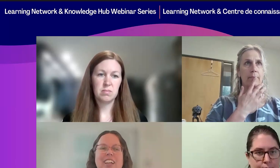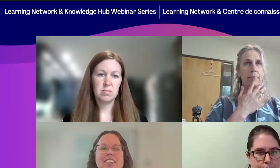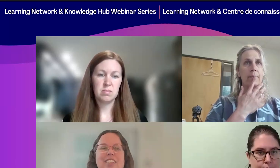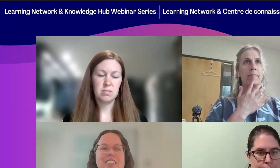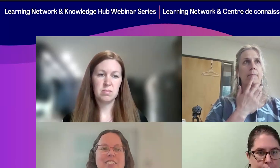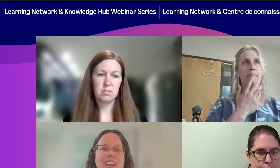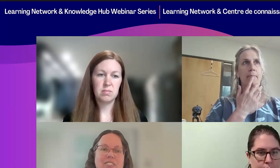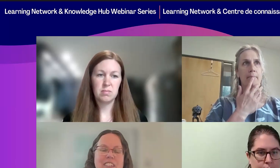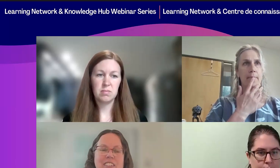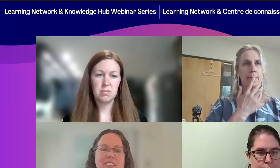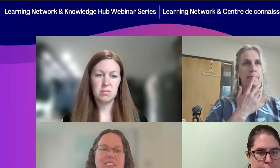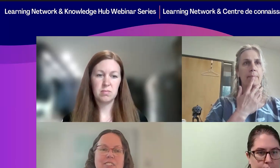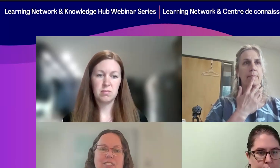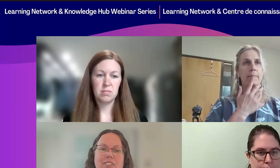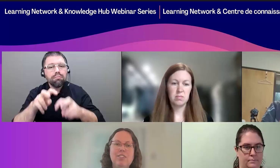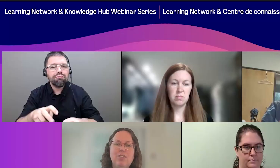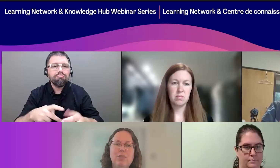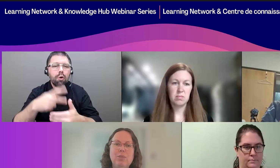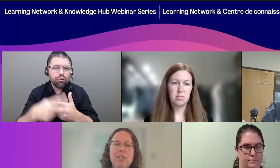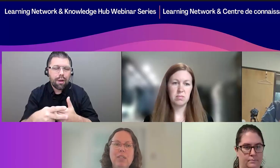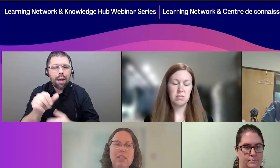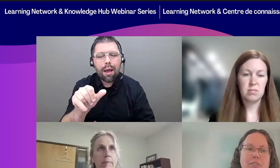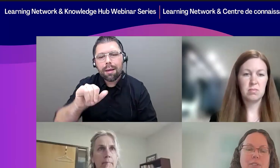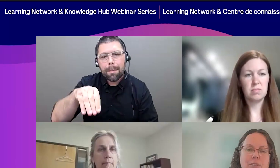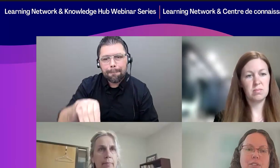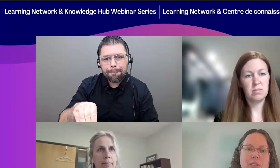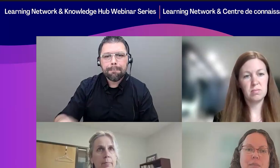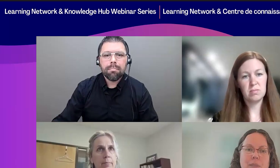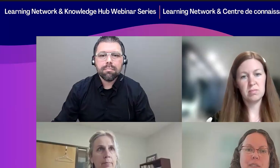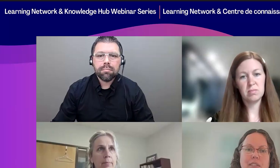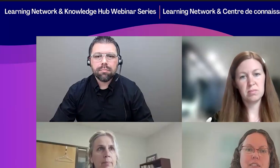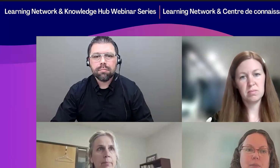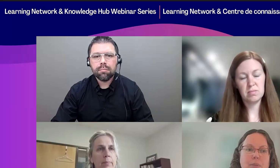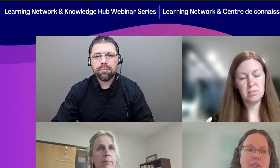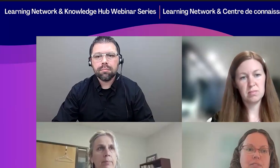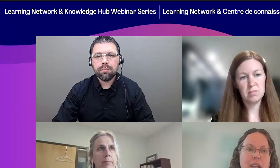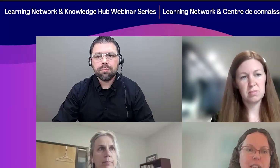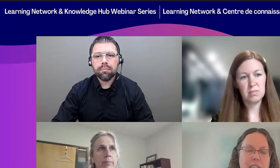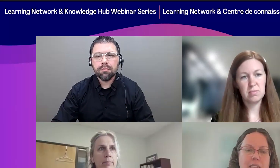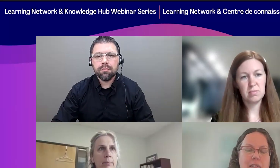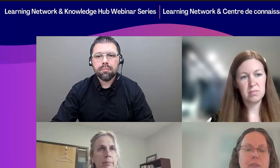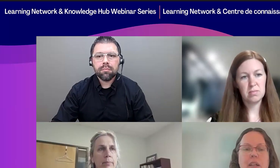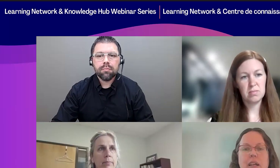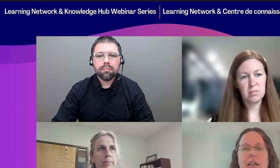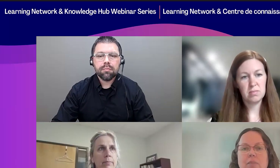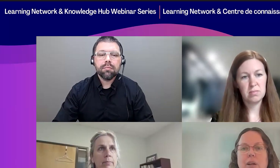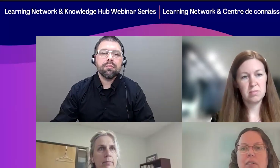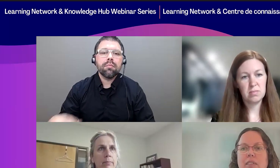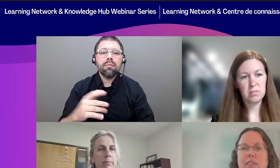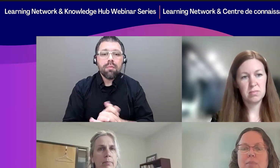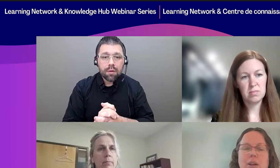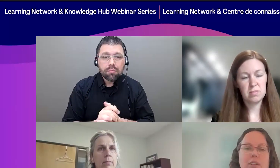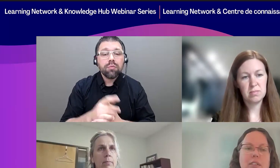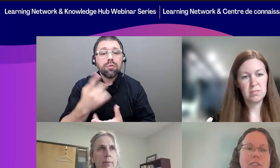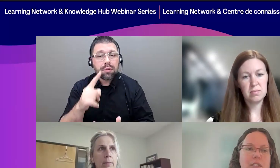short, and it is the advocacy intervention for women in midlife and older who experience intimate partner violence. So as